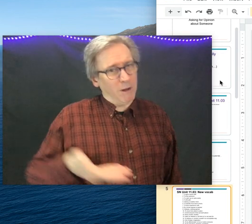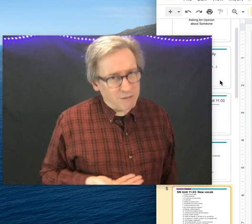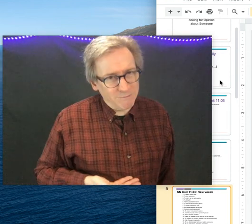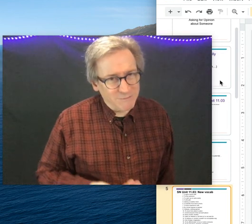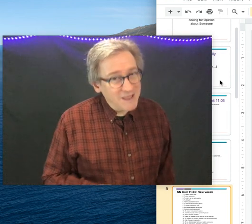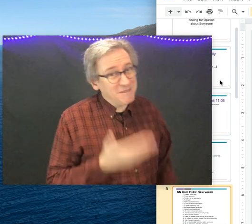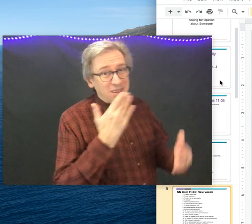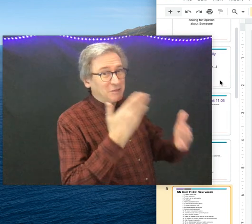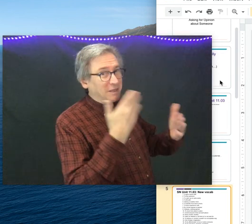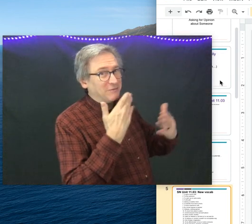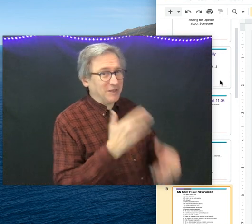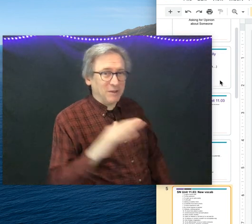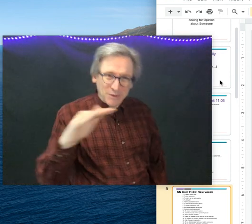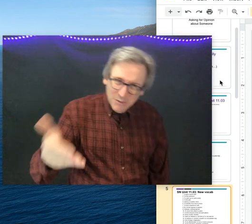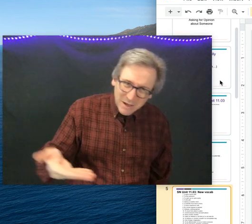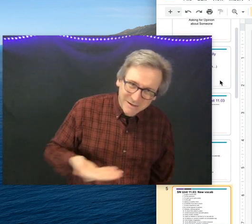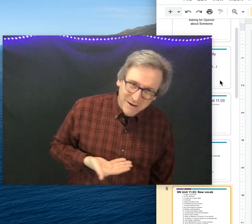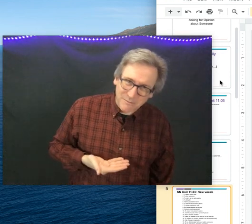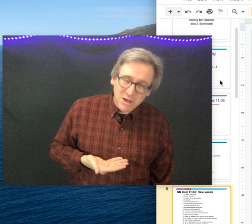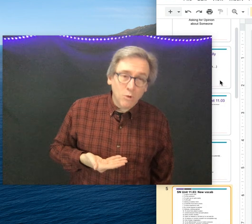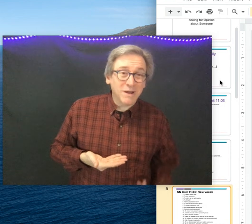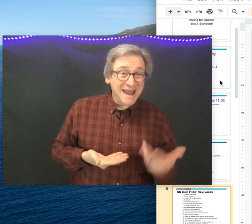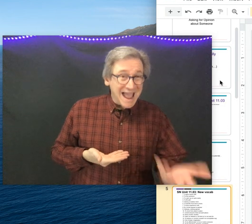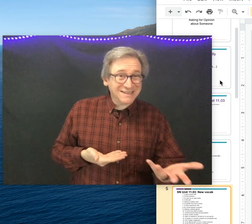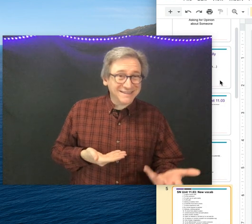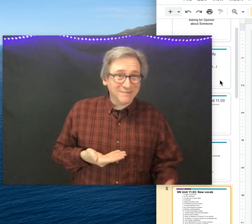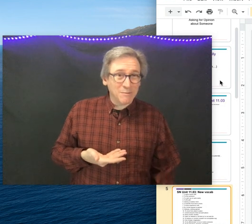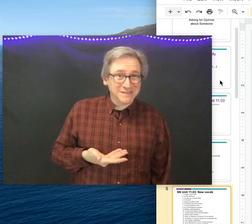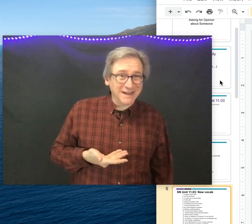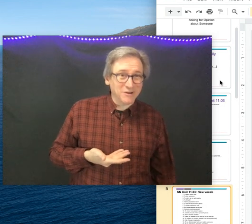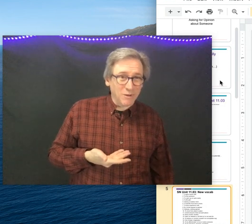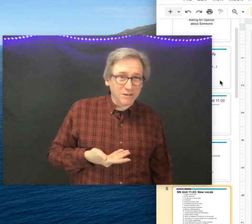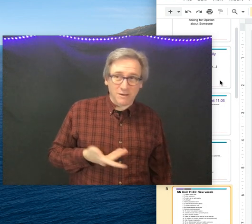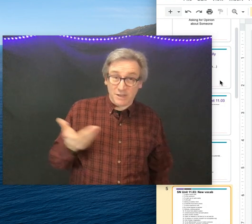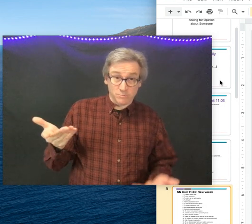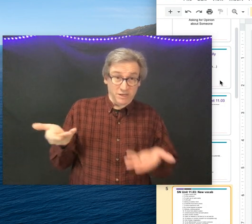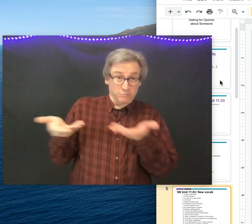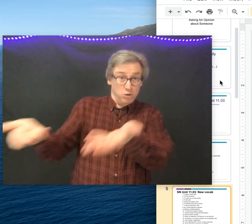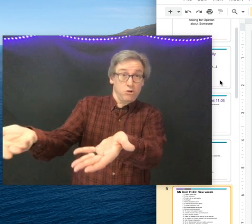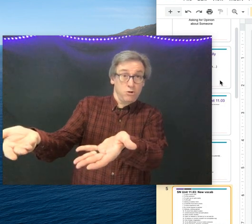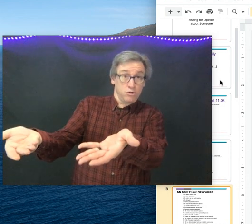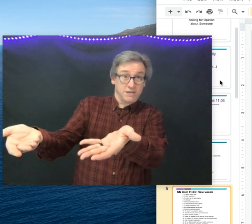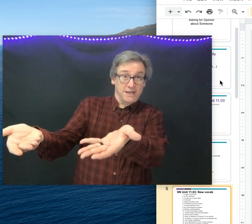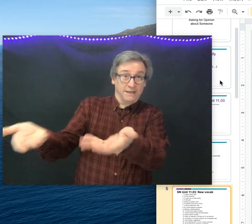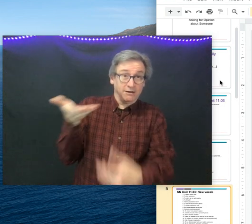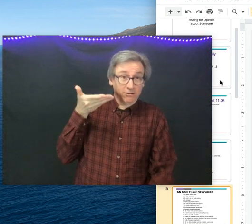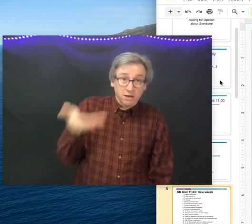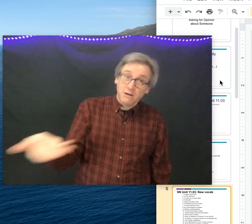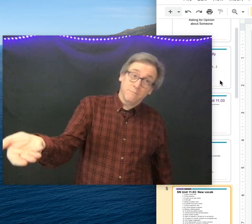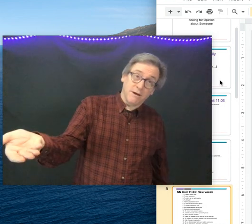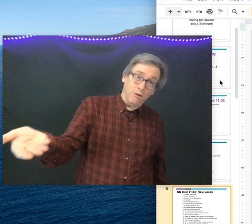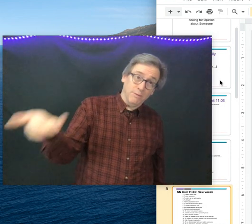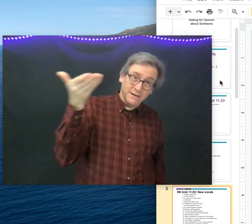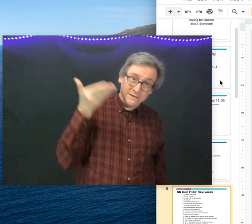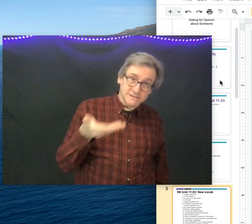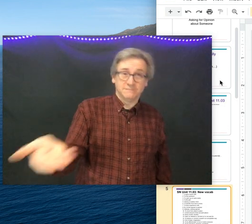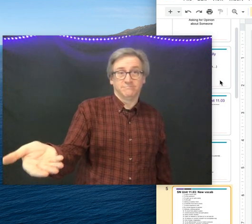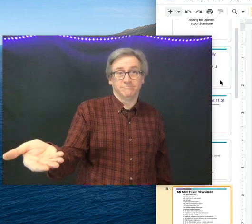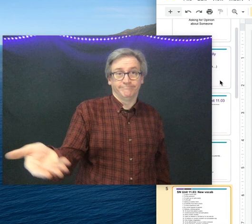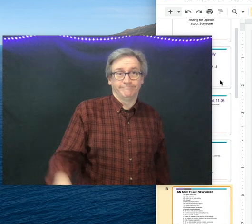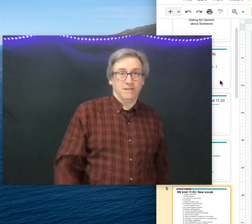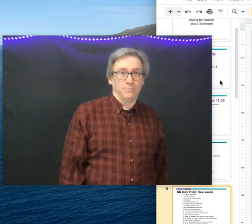you're welcome. Thank you, thank you, thank you. You're welcome. When actually, when we sign you're welcome, it's more like, no, no, no, go take it. Here, by all